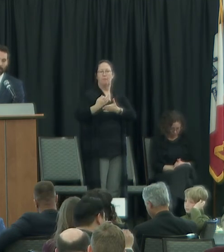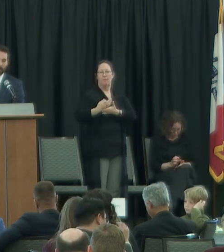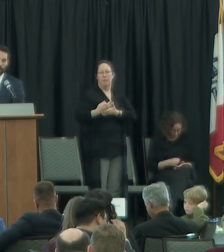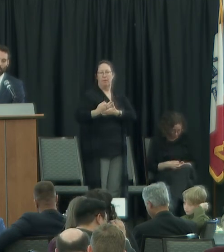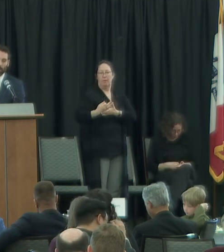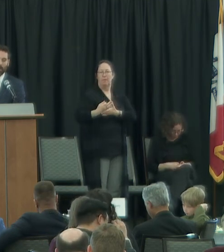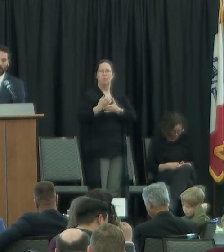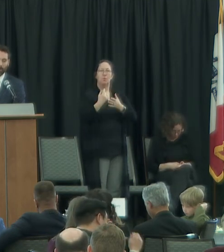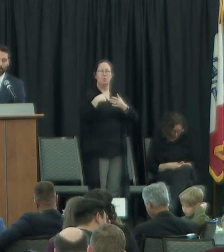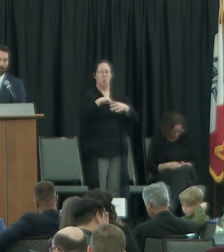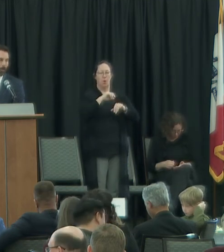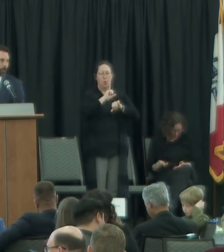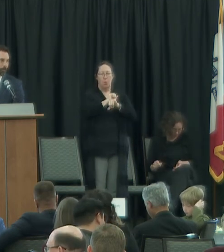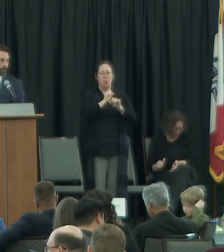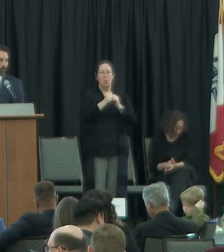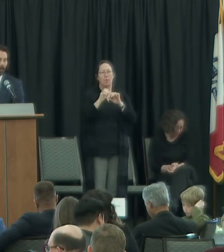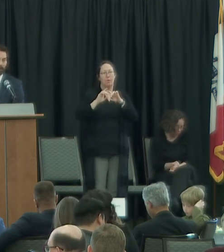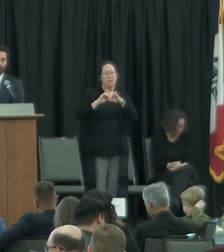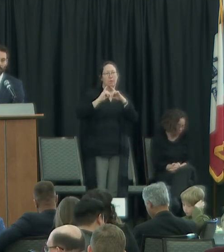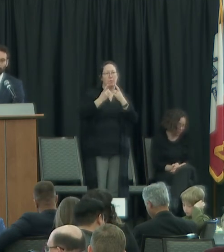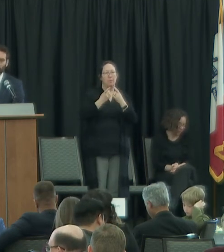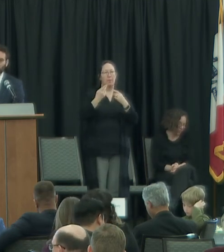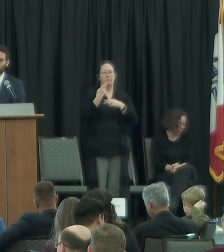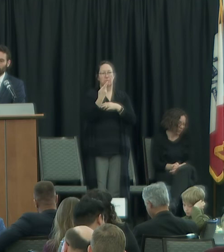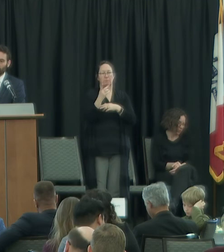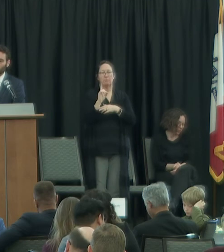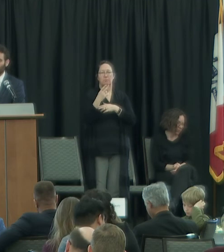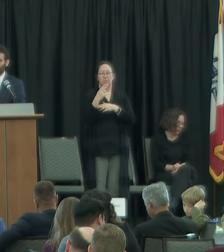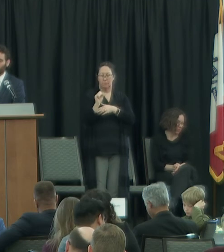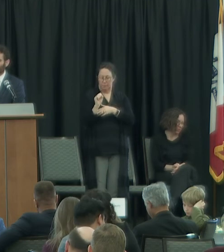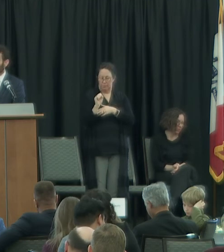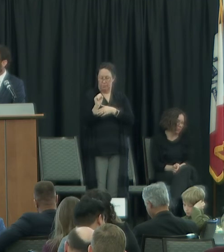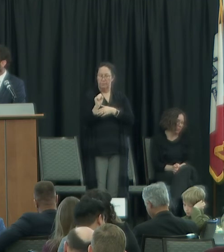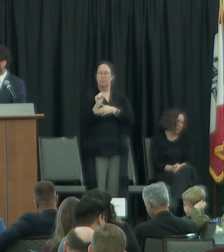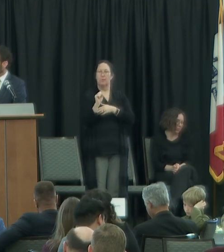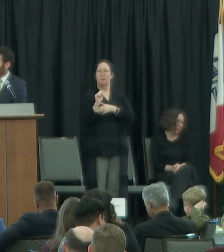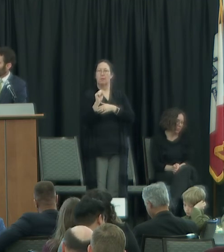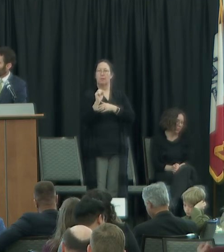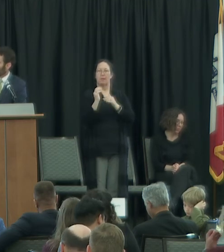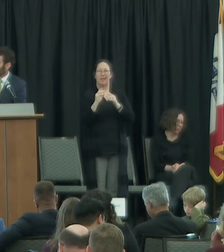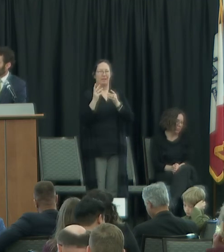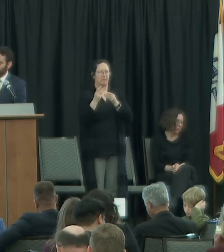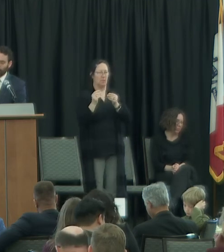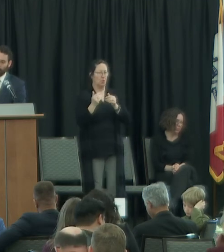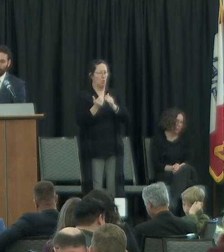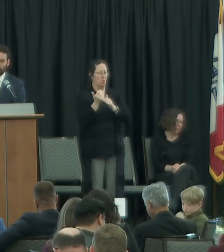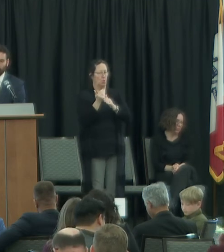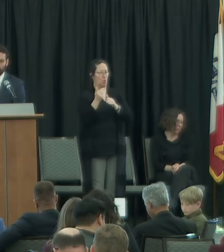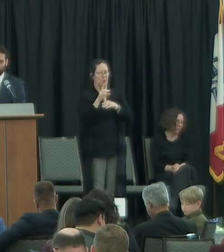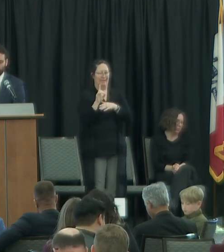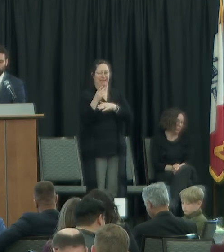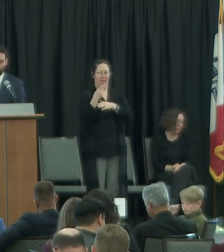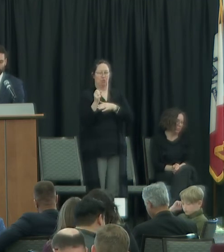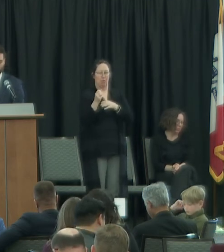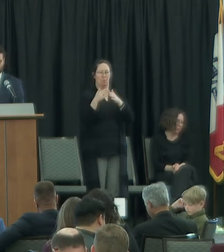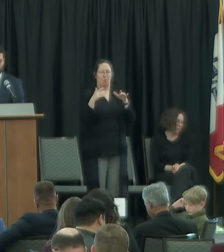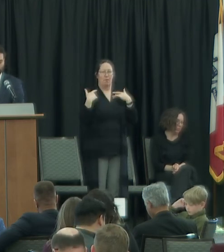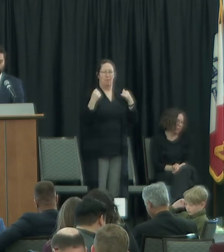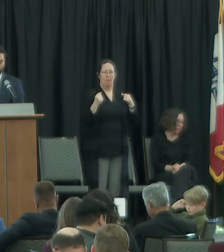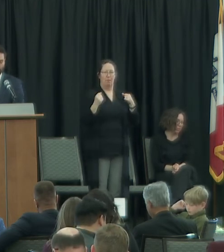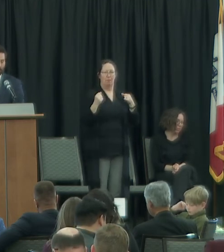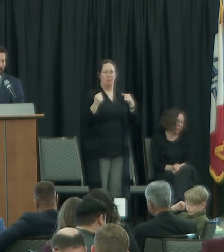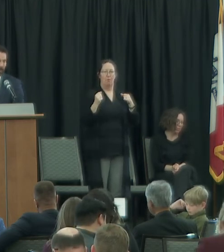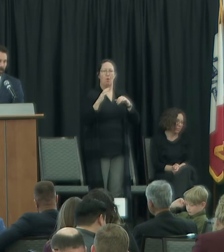And so we are working with the Department of Human Services and whatever that hybrid of DHS and public health is